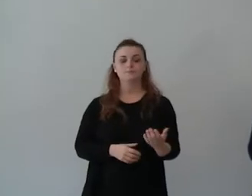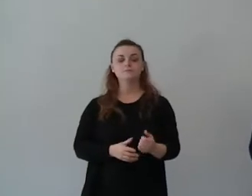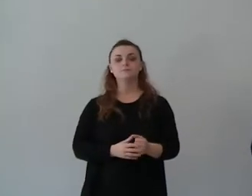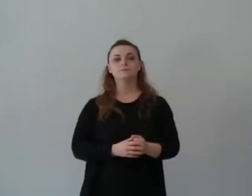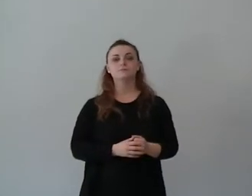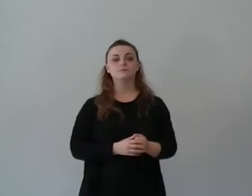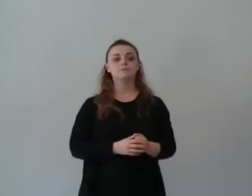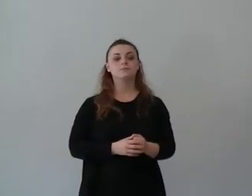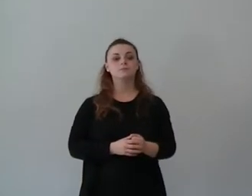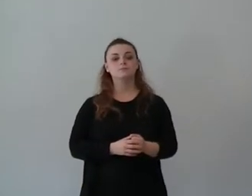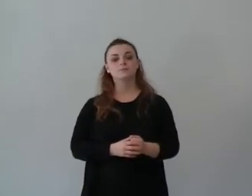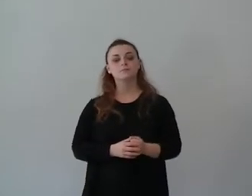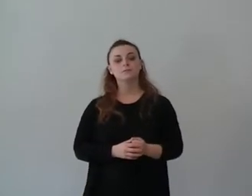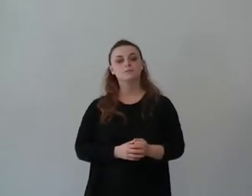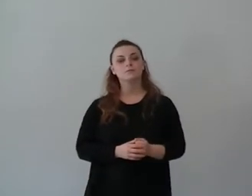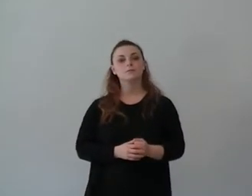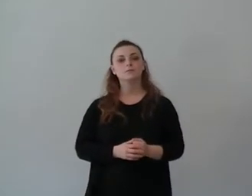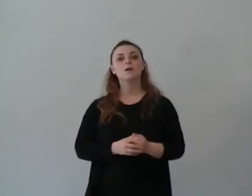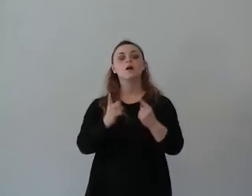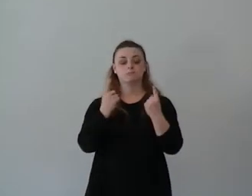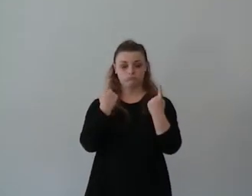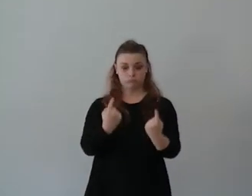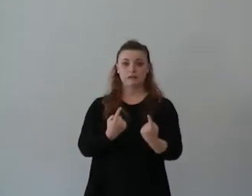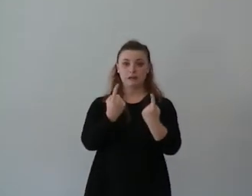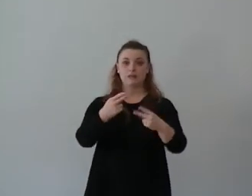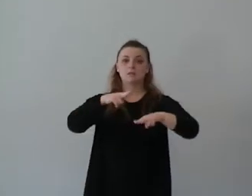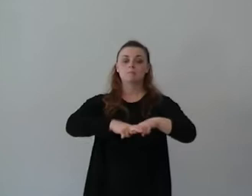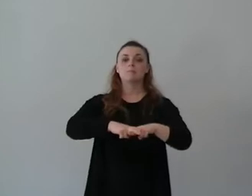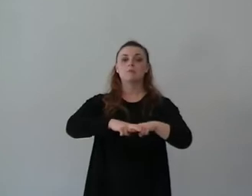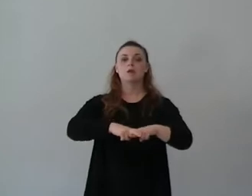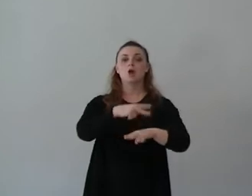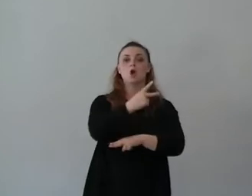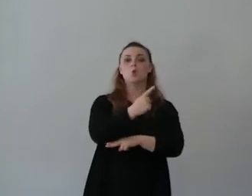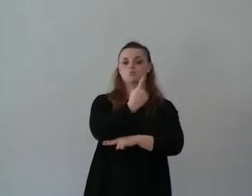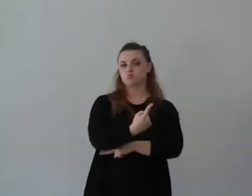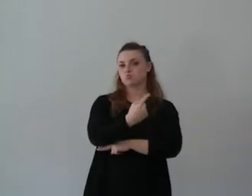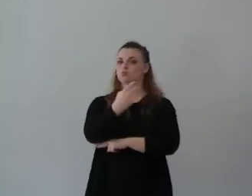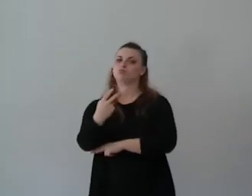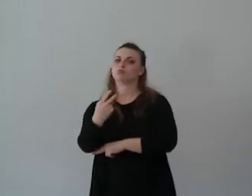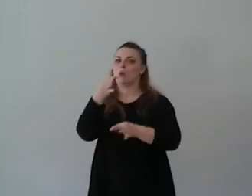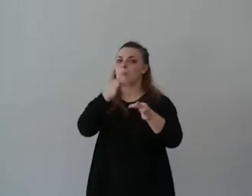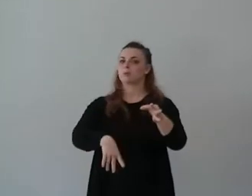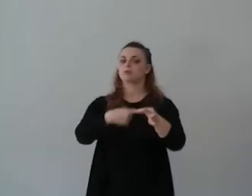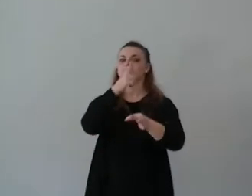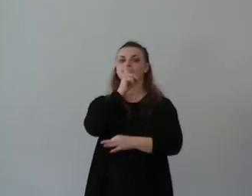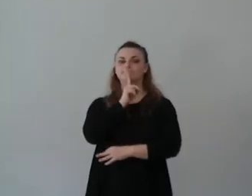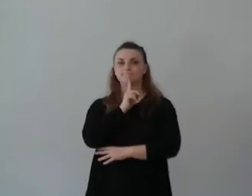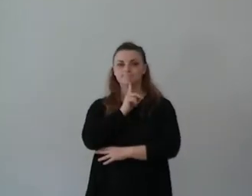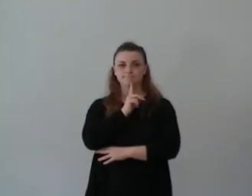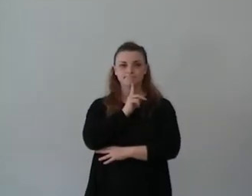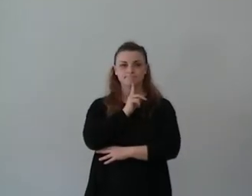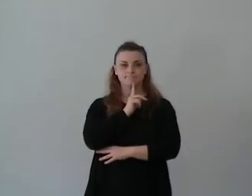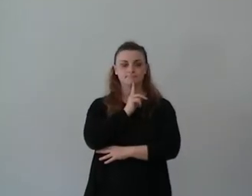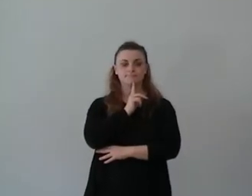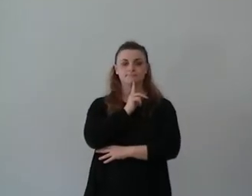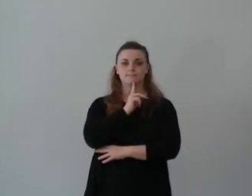for a minute. E prendiamo un minuto o due in silenzio. And I want you to think, who has been a Paul in my life?